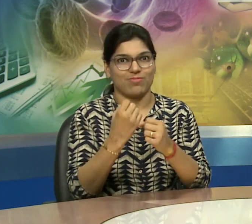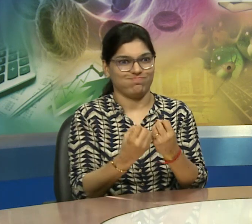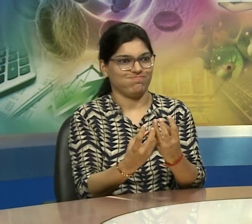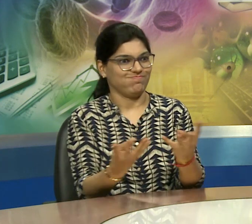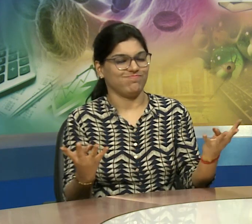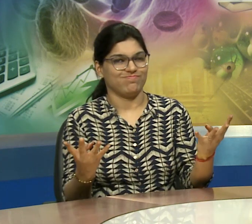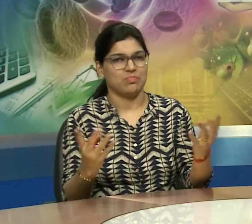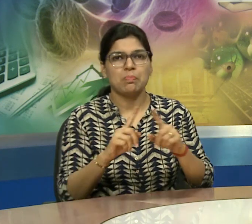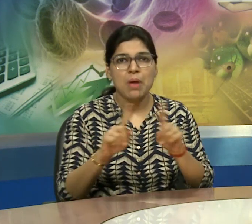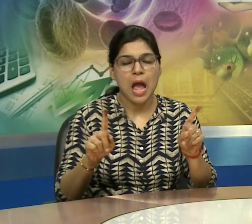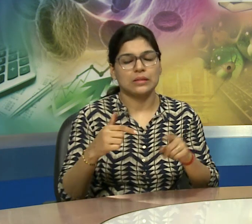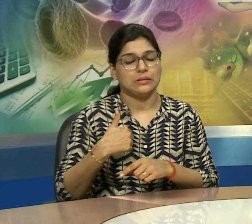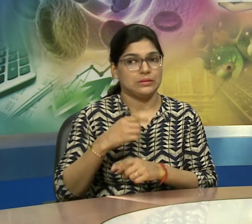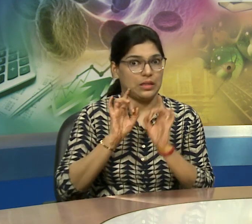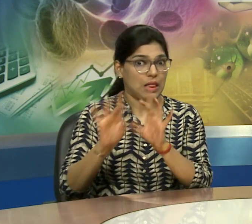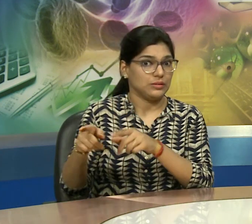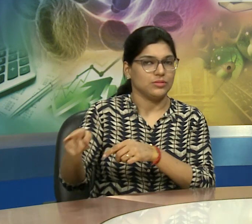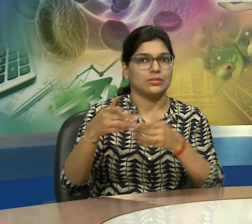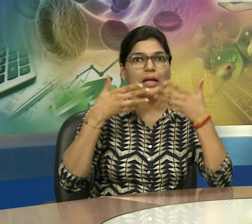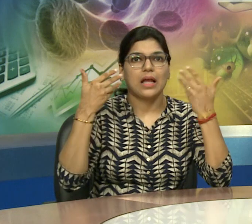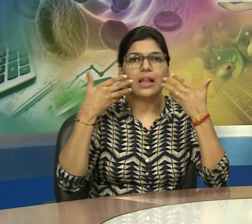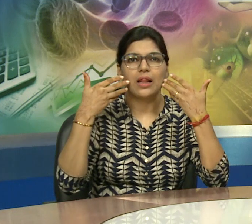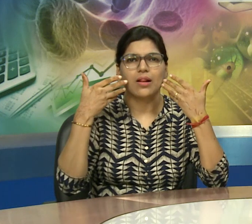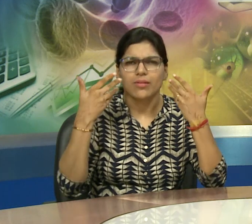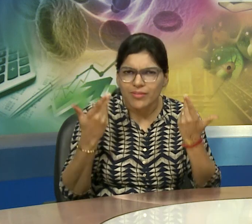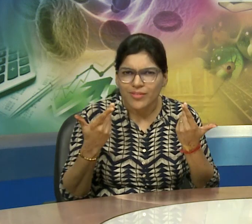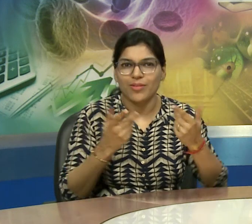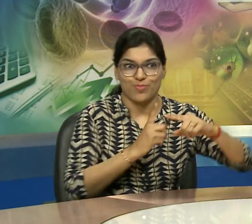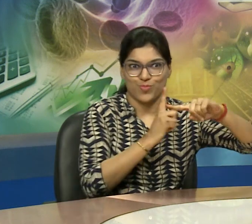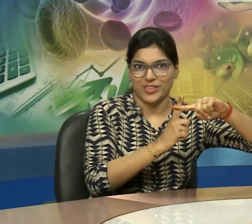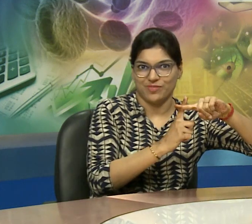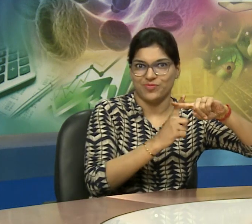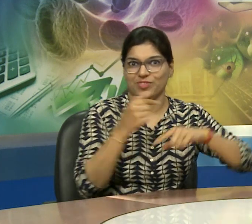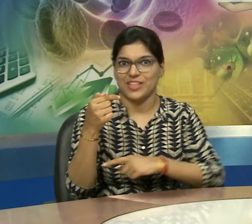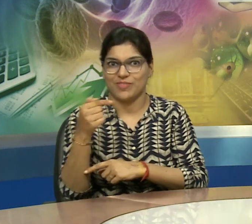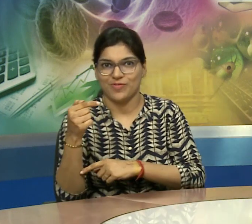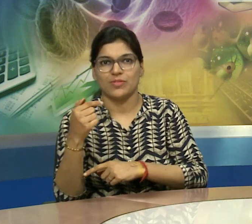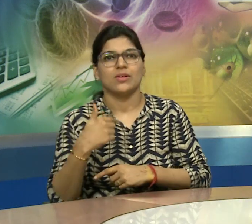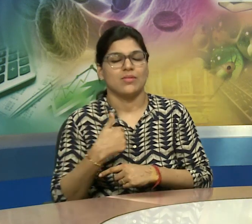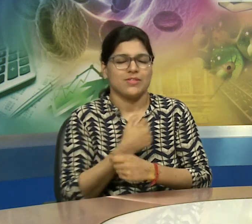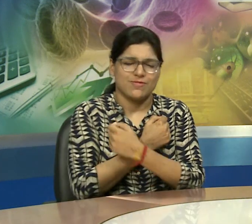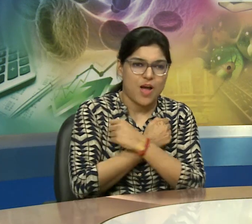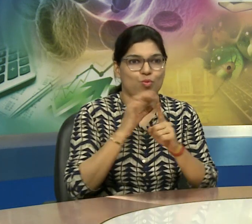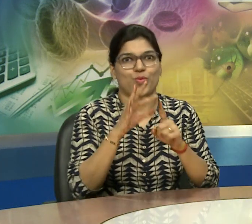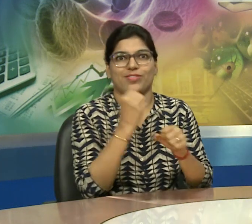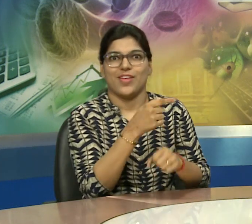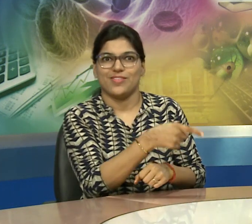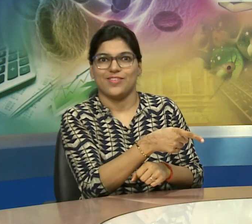I love dogs, but I hate cats. Here you have seen one